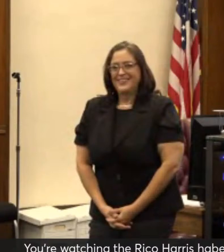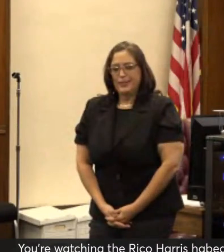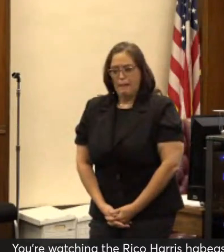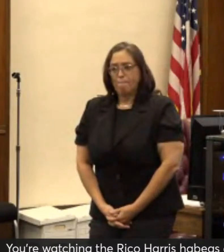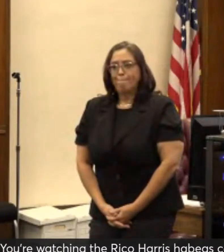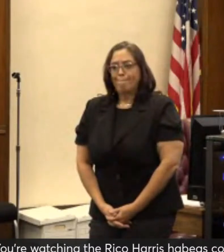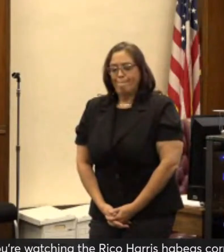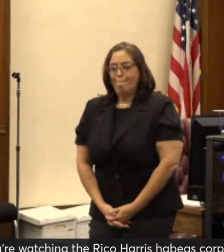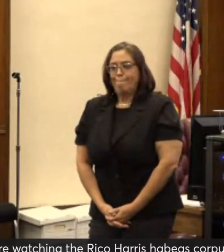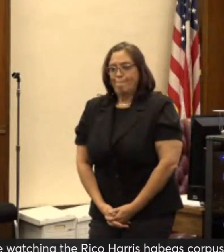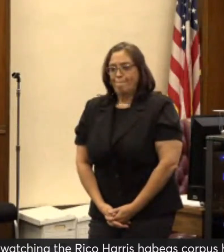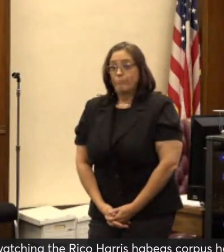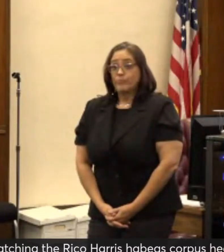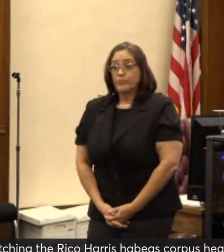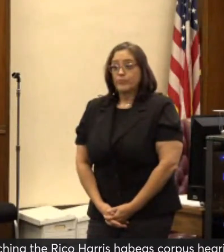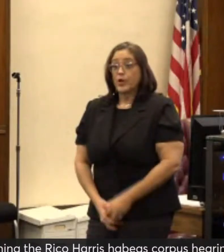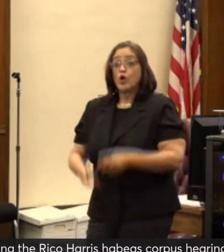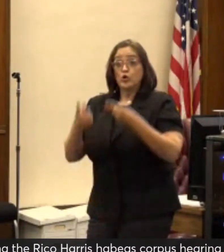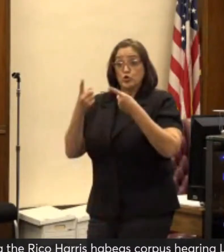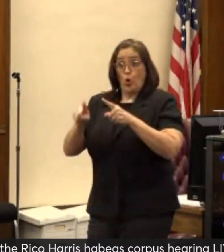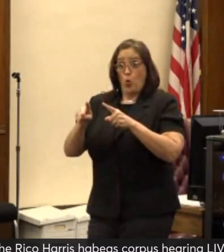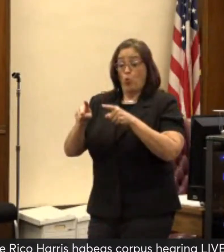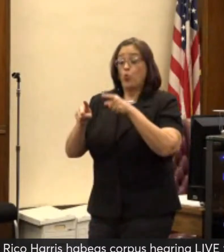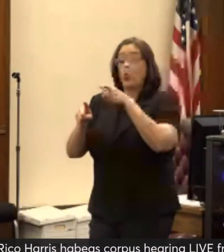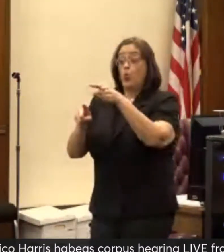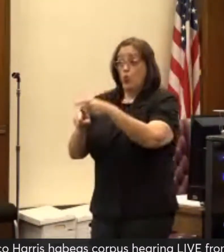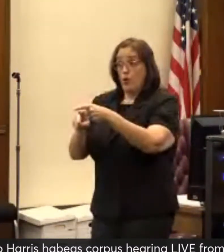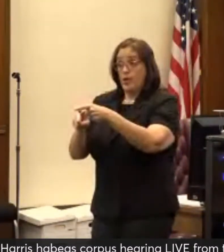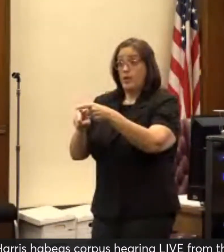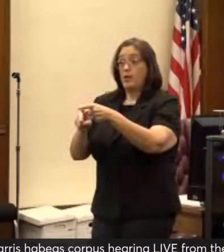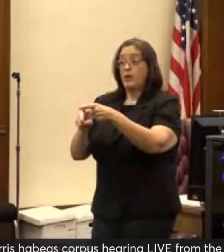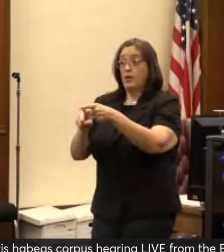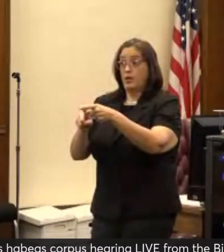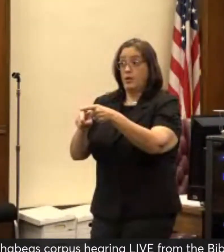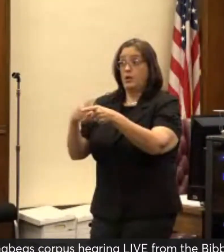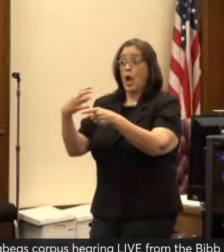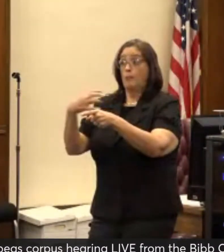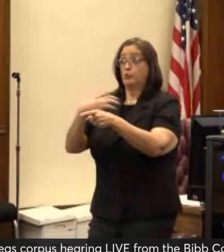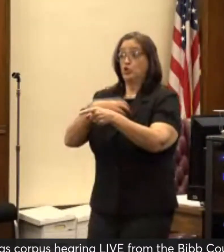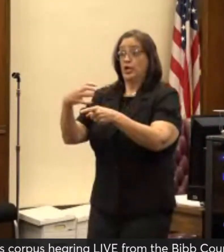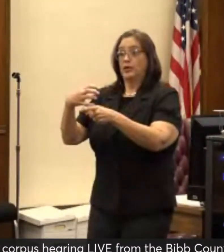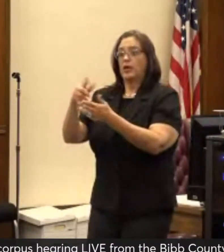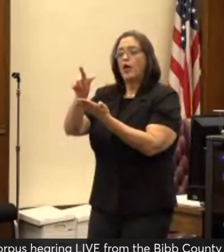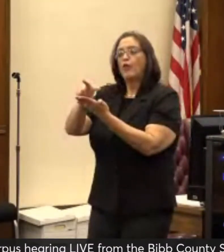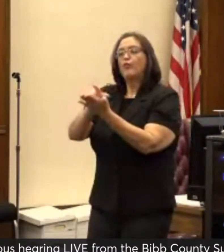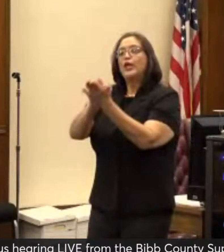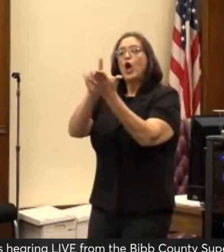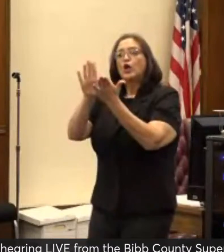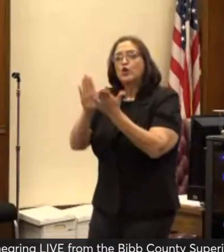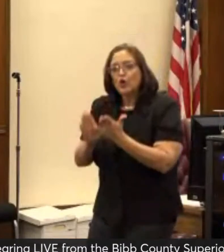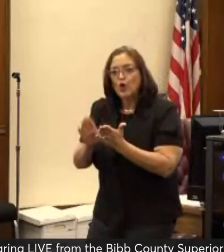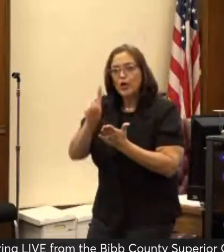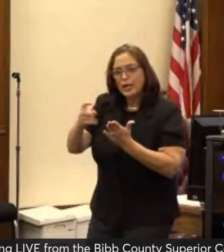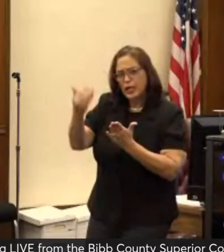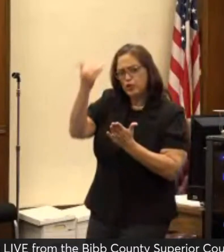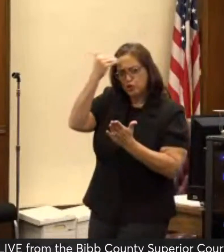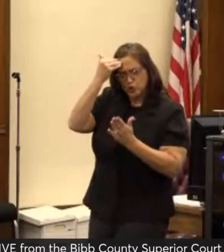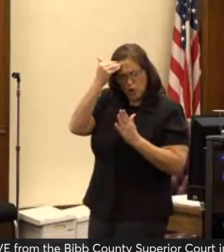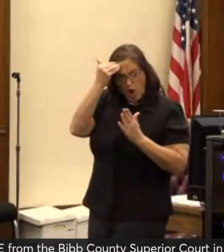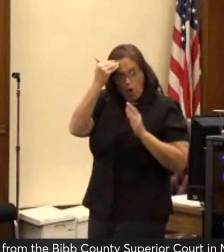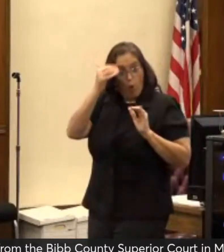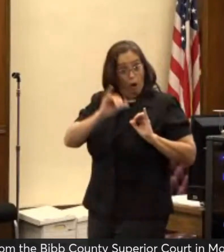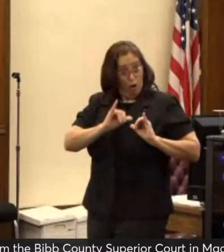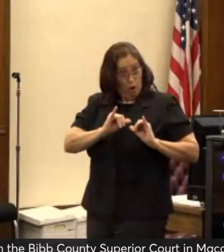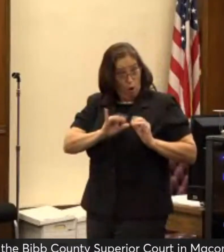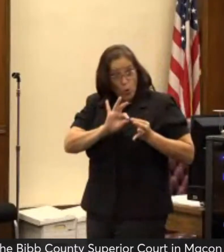So when an objection is made, it's the attorney needs to recognize that there has been an interpretation